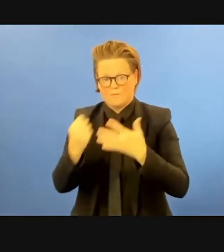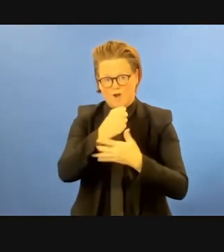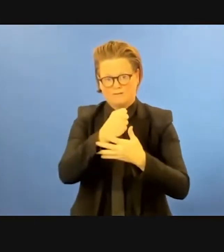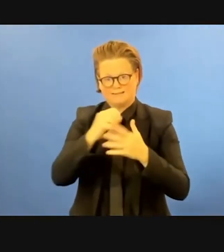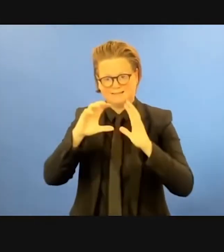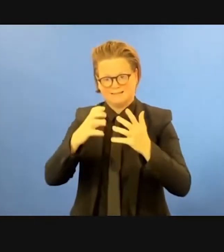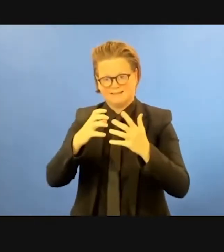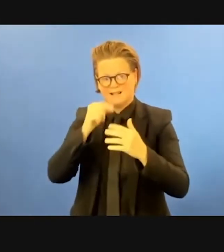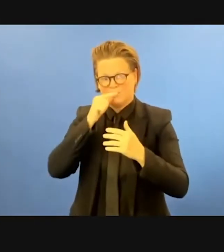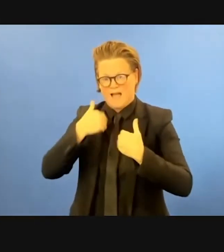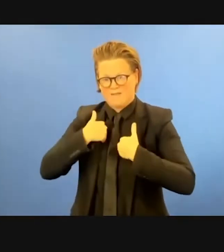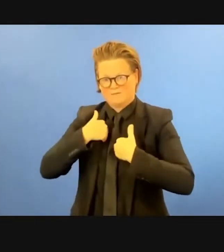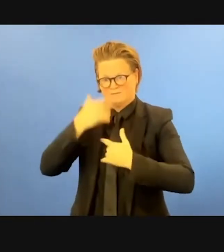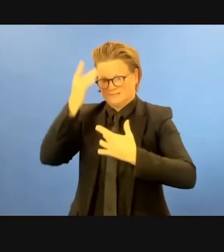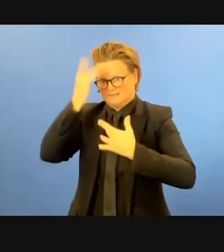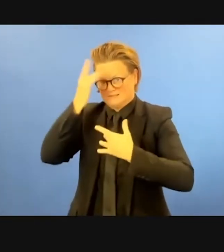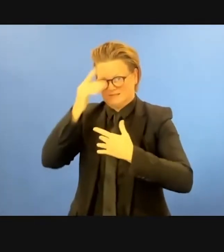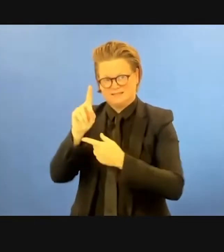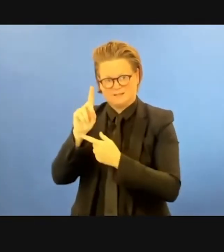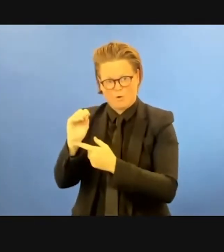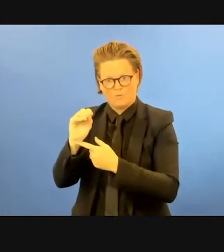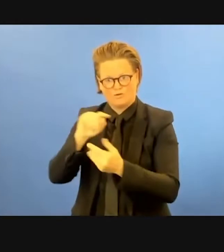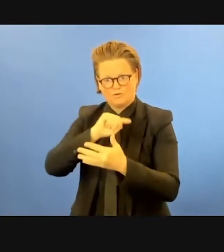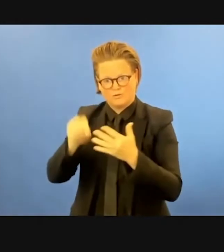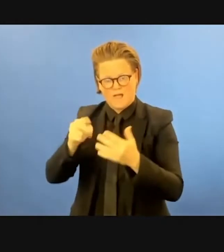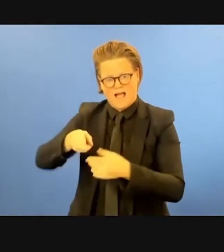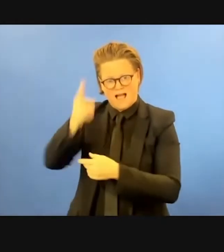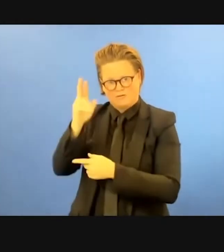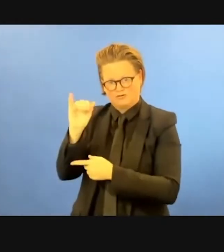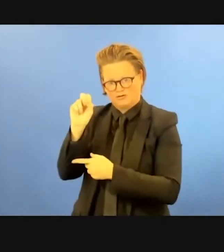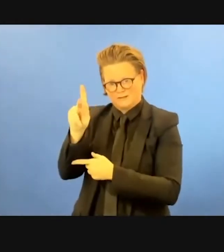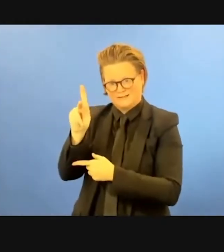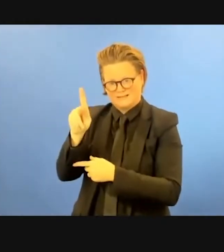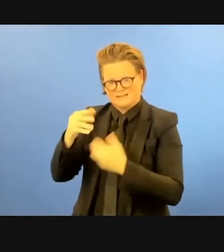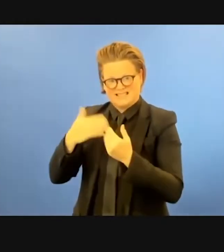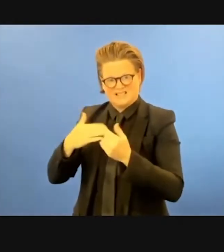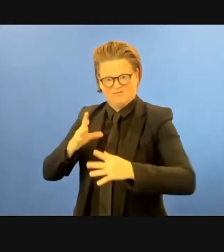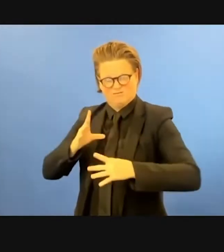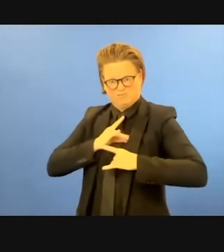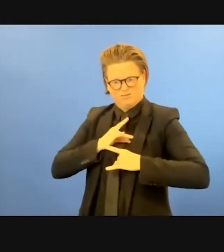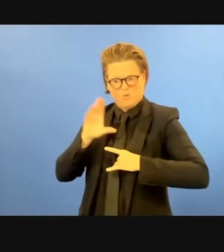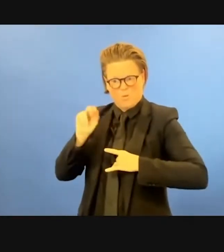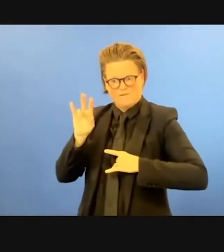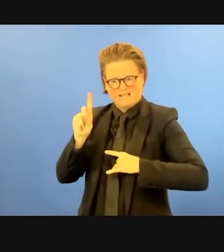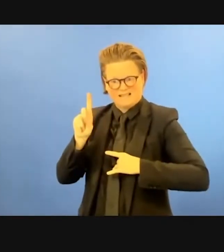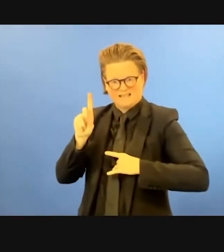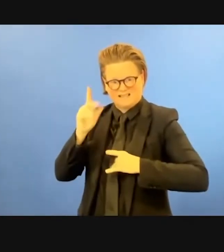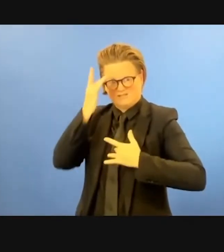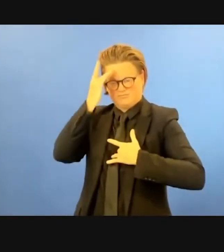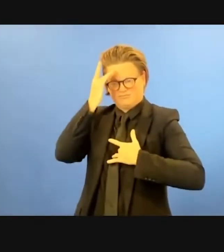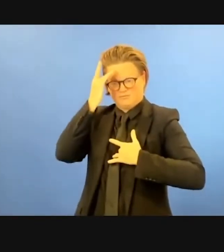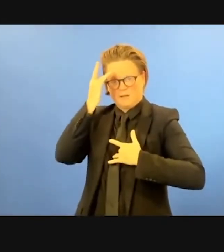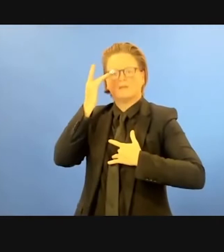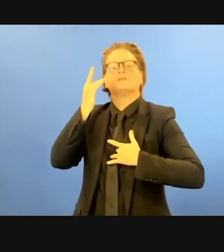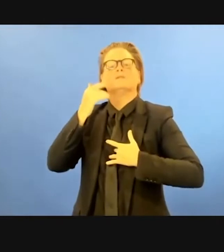COVID, and is indeed trying to address comorbidities. People that are not on that current